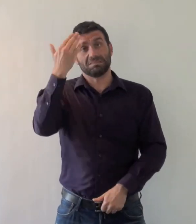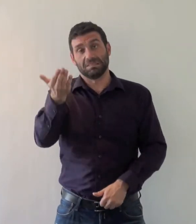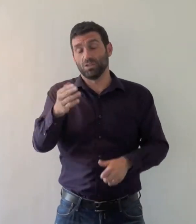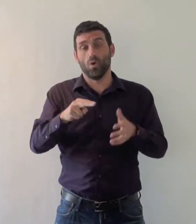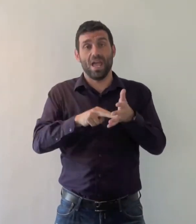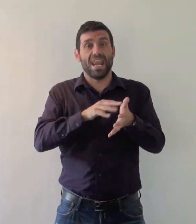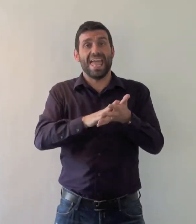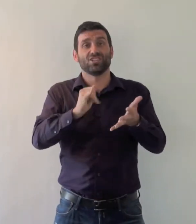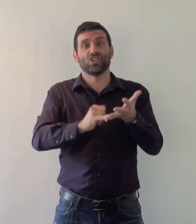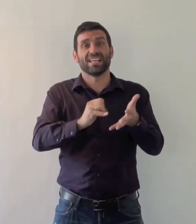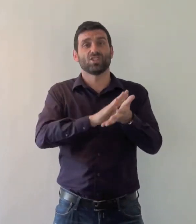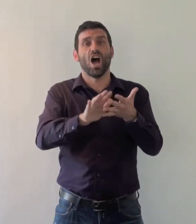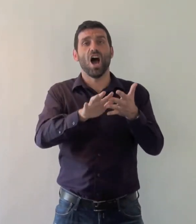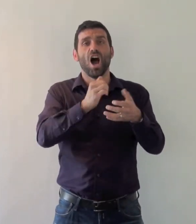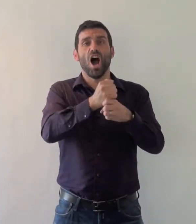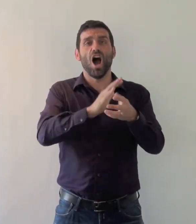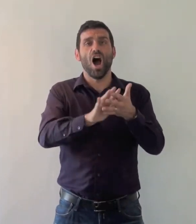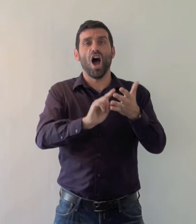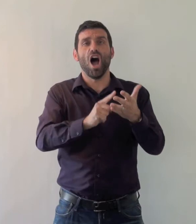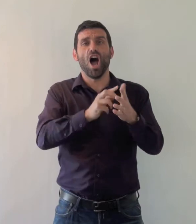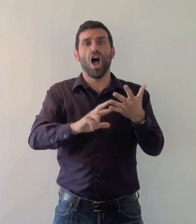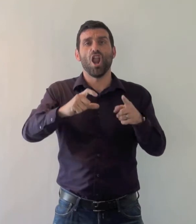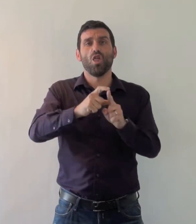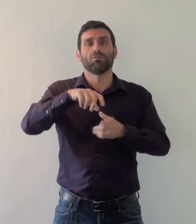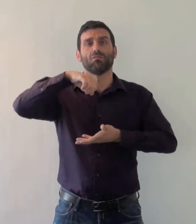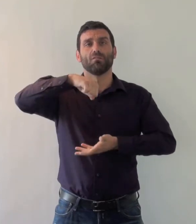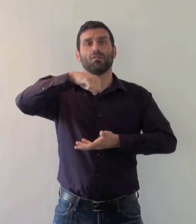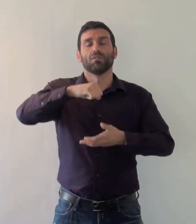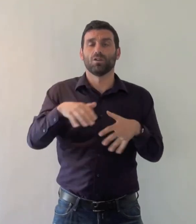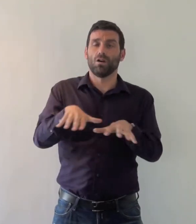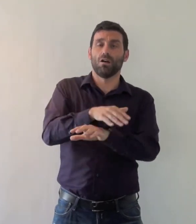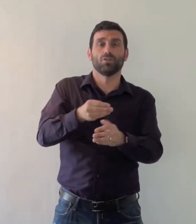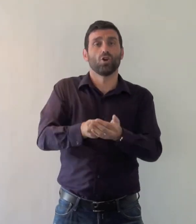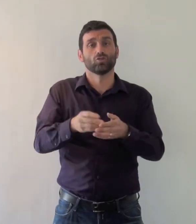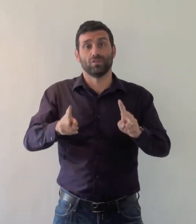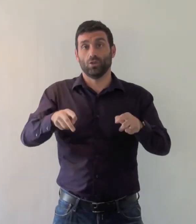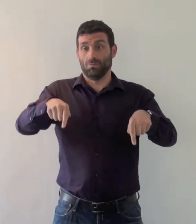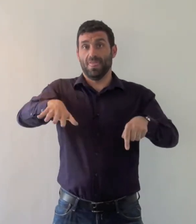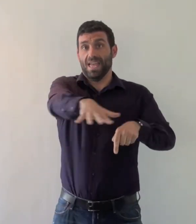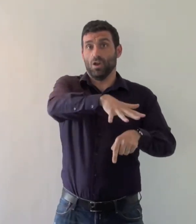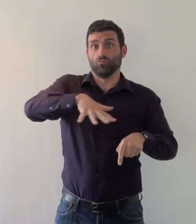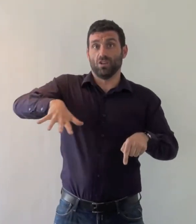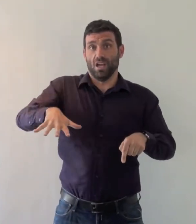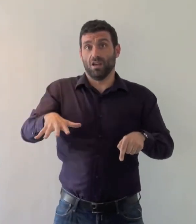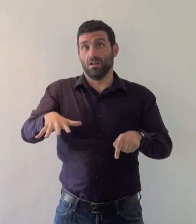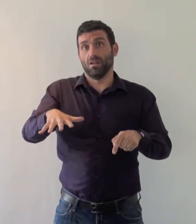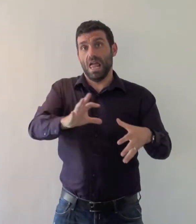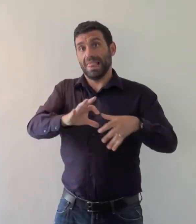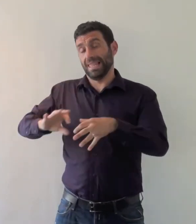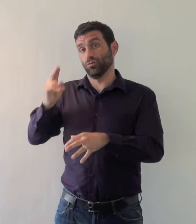people were not aware that NHS Highland funds interpreters for people in Argyll and Bute through Deaf Action, for